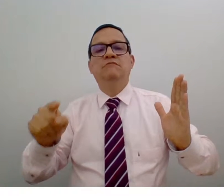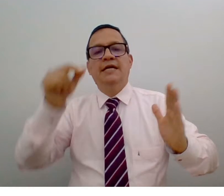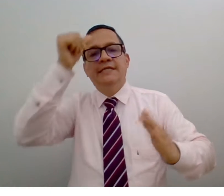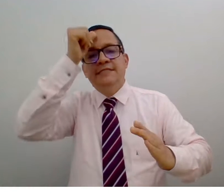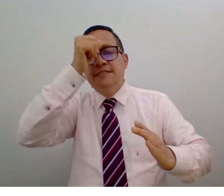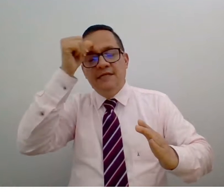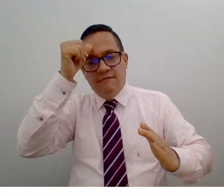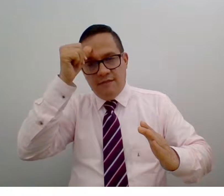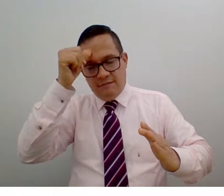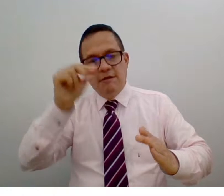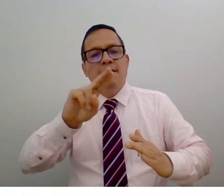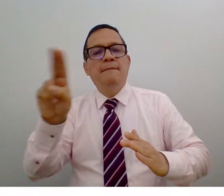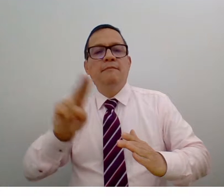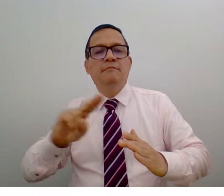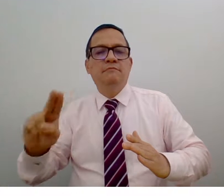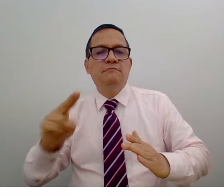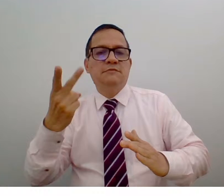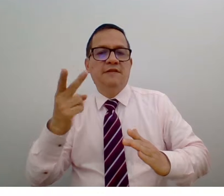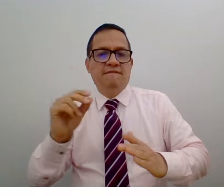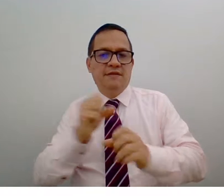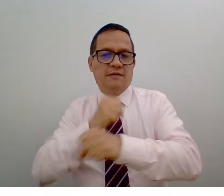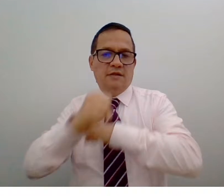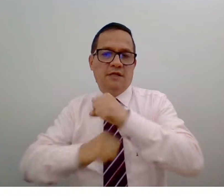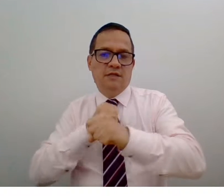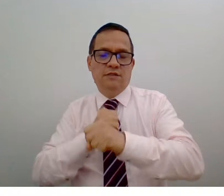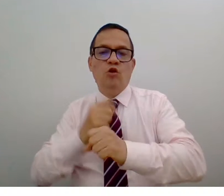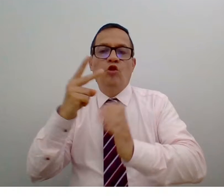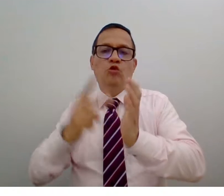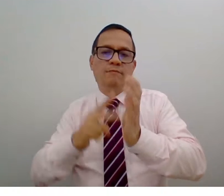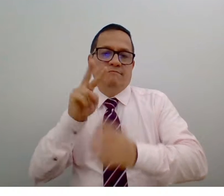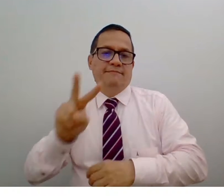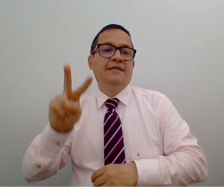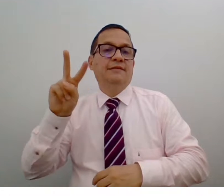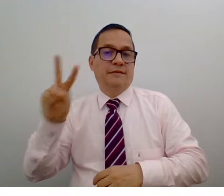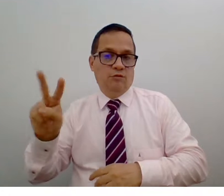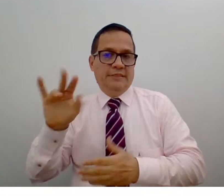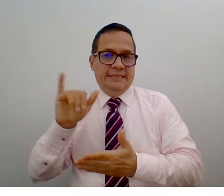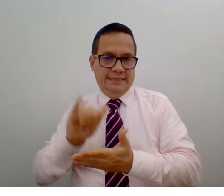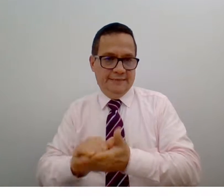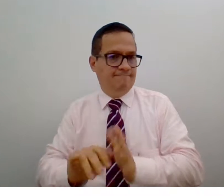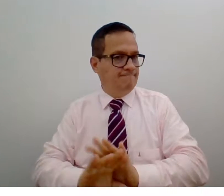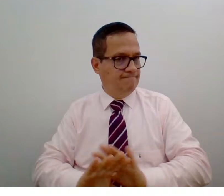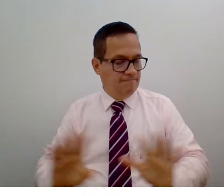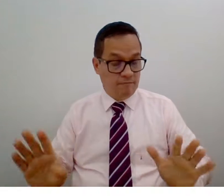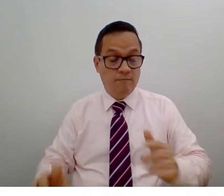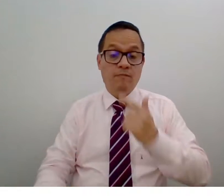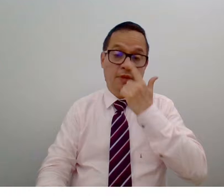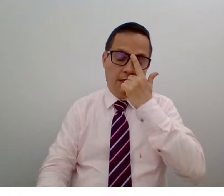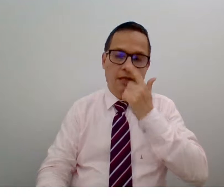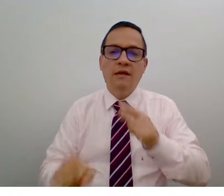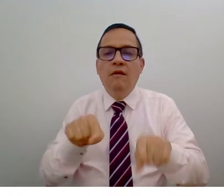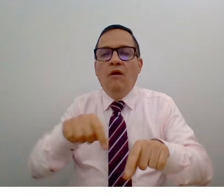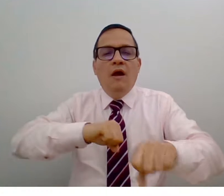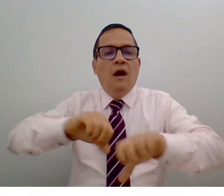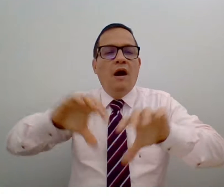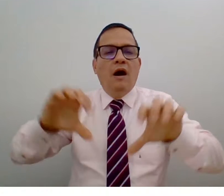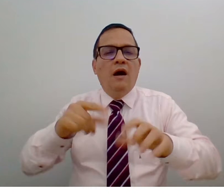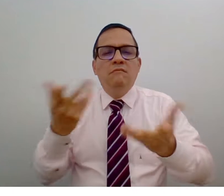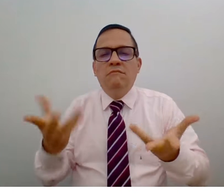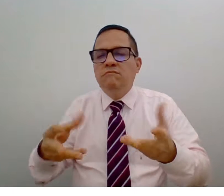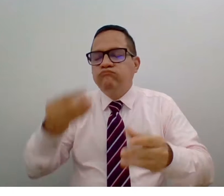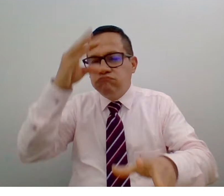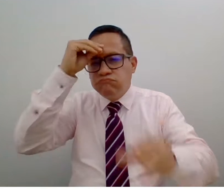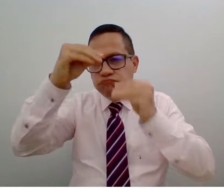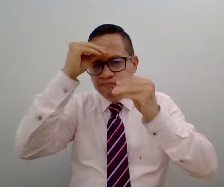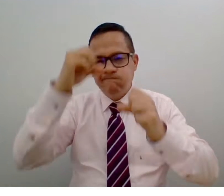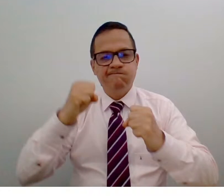on Sunday, March 20, 2022. With this activity, you are